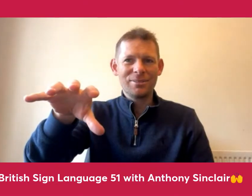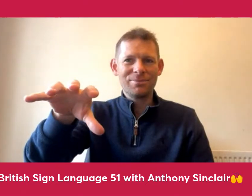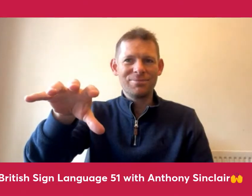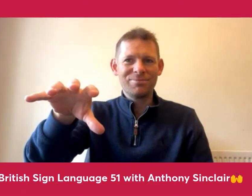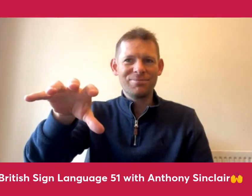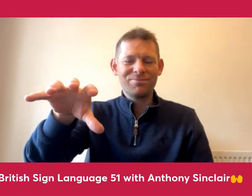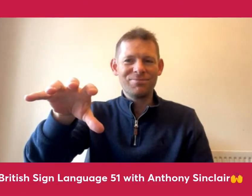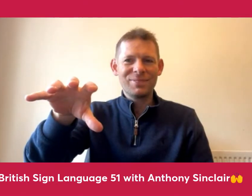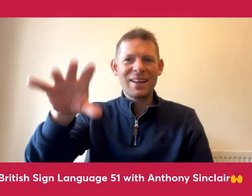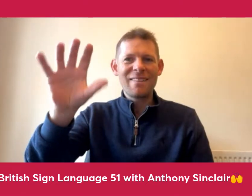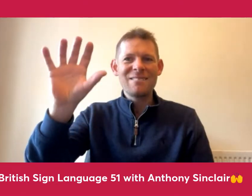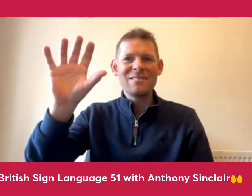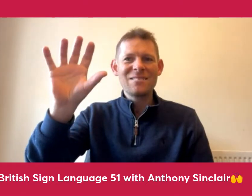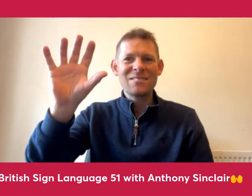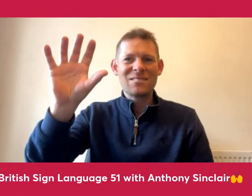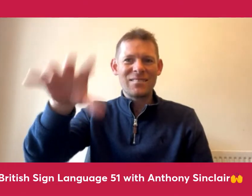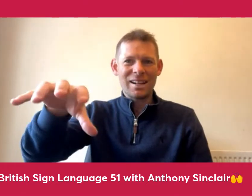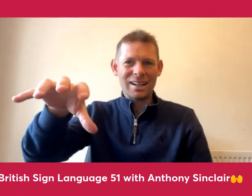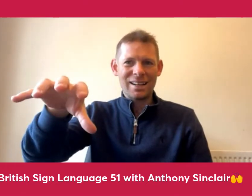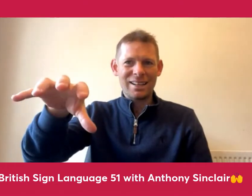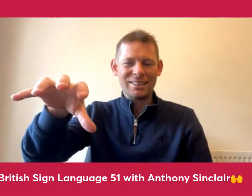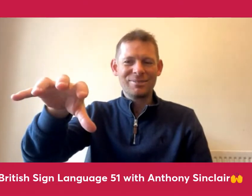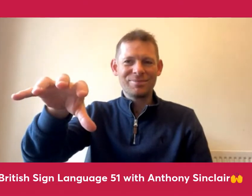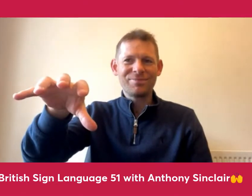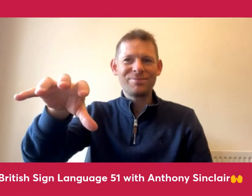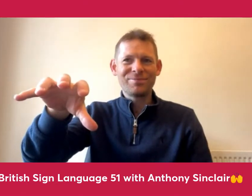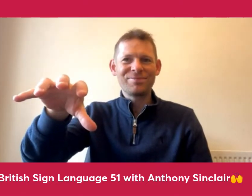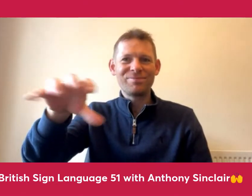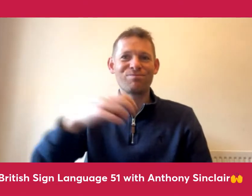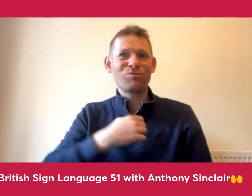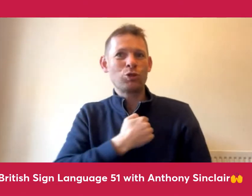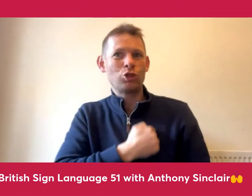Fourth option might be a villa, a villa.